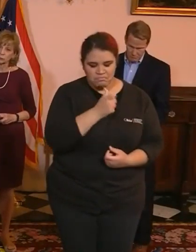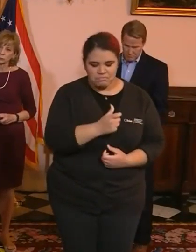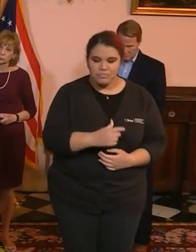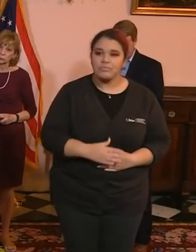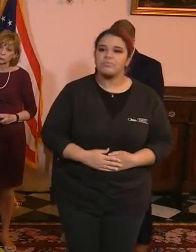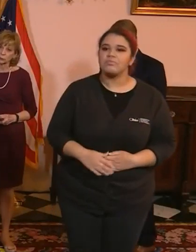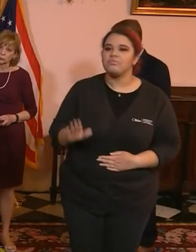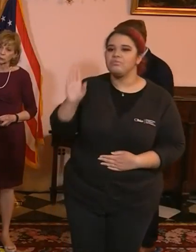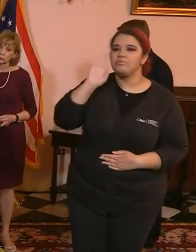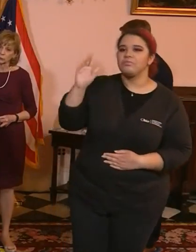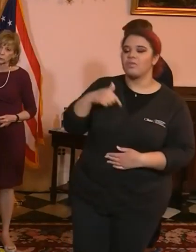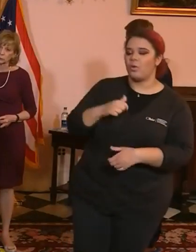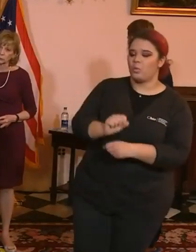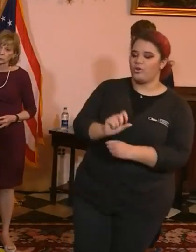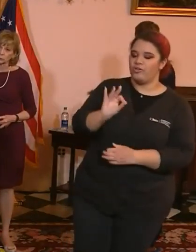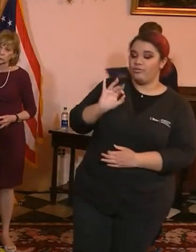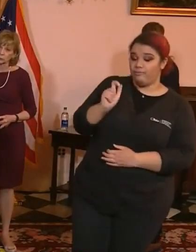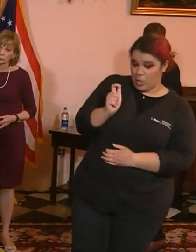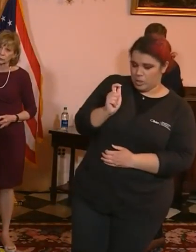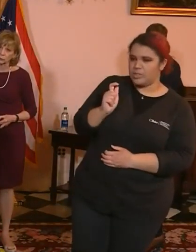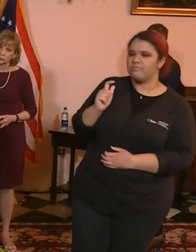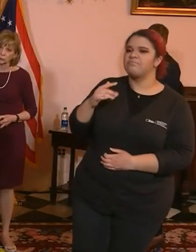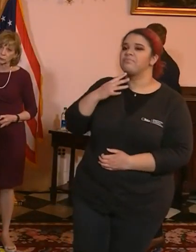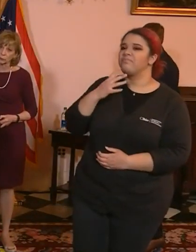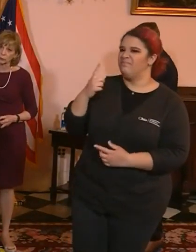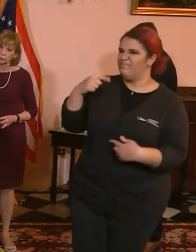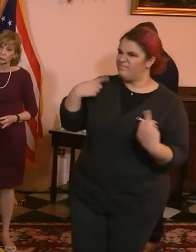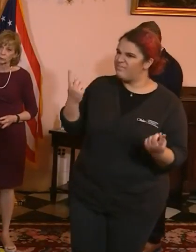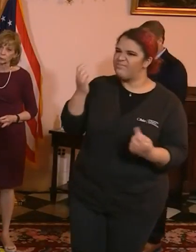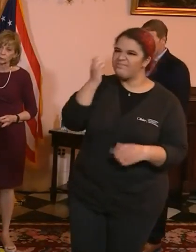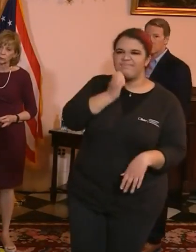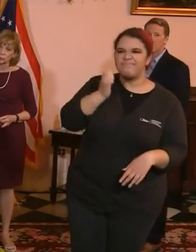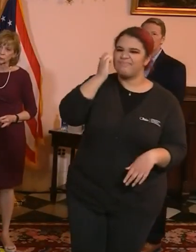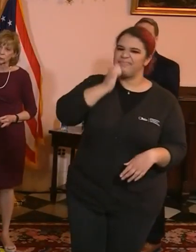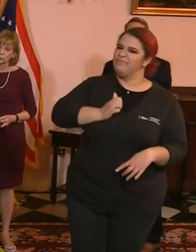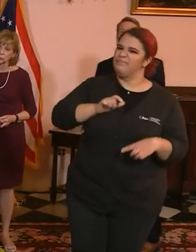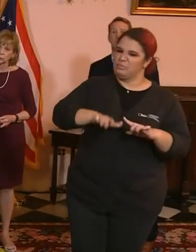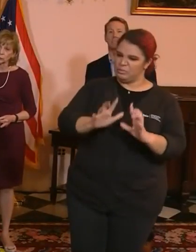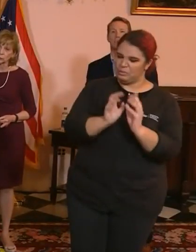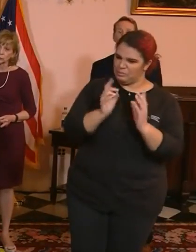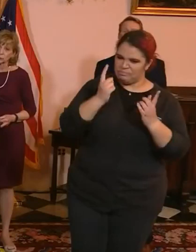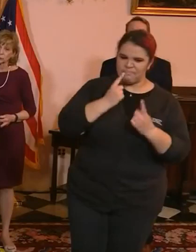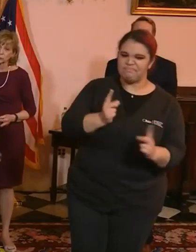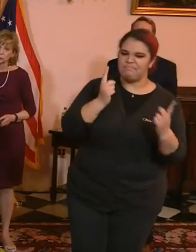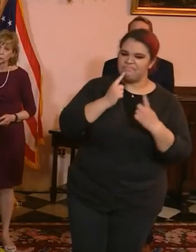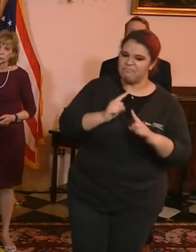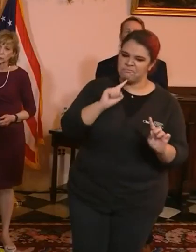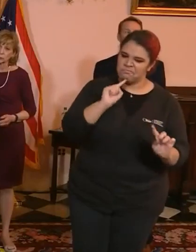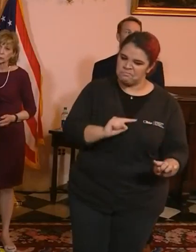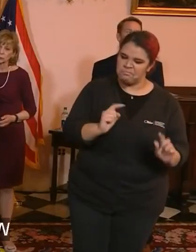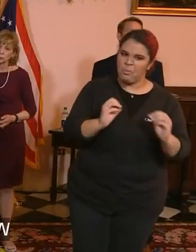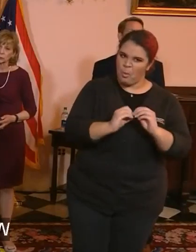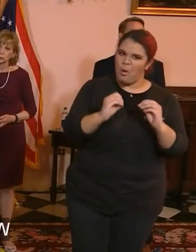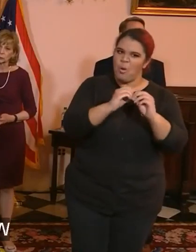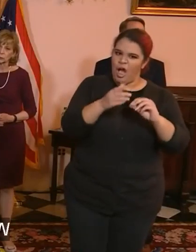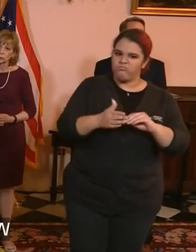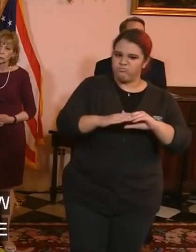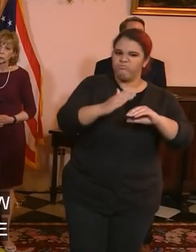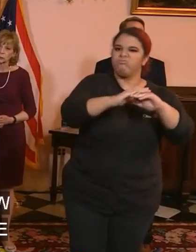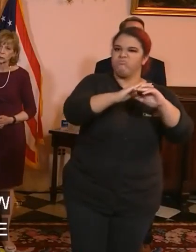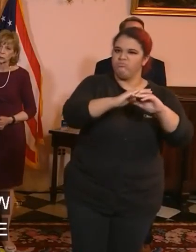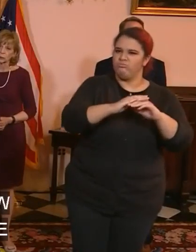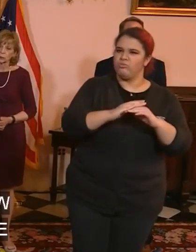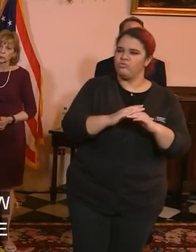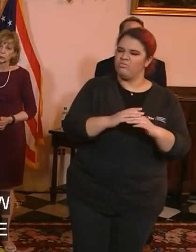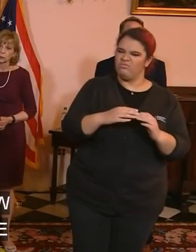have these briefings, you announce some new restrictions, ramping up the efforts to try and limit the spread of this virus. Can you give us a sense